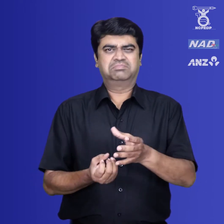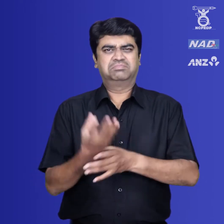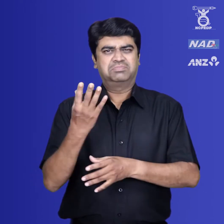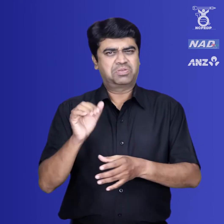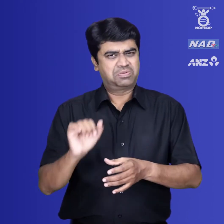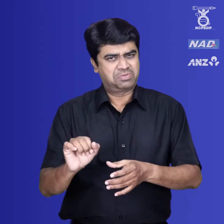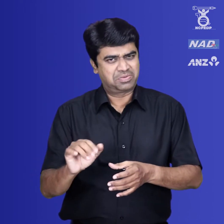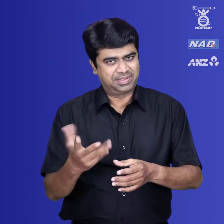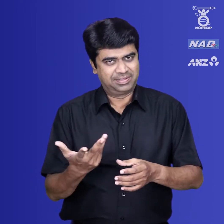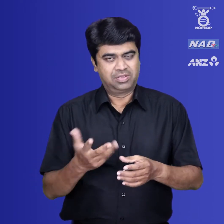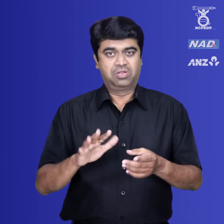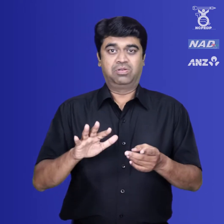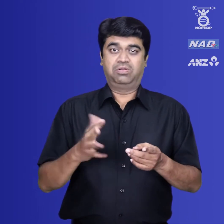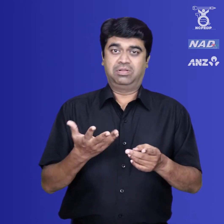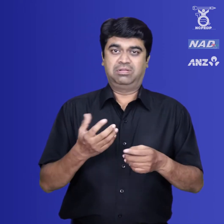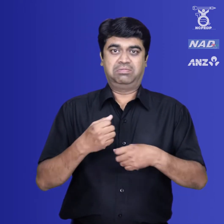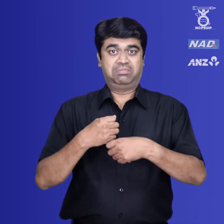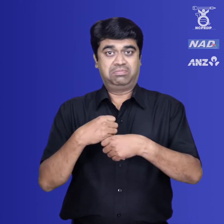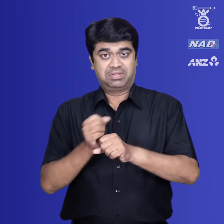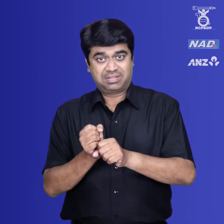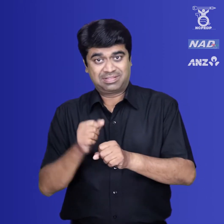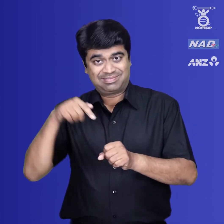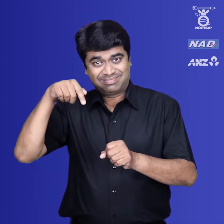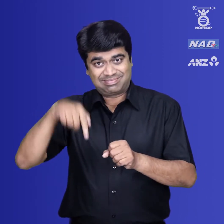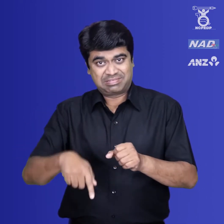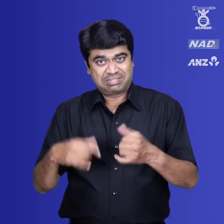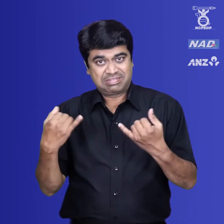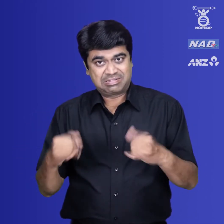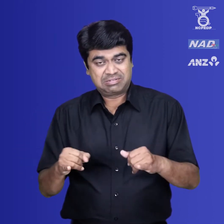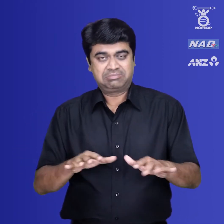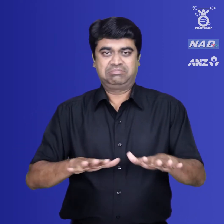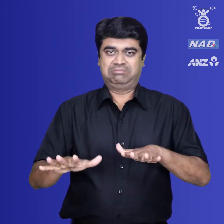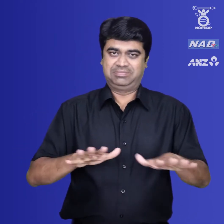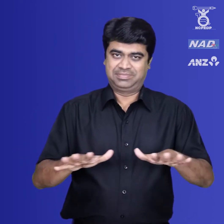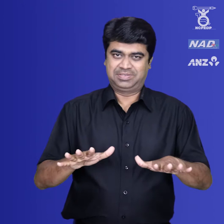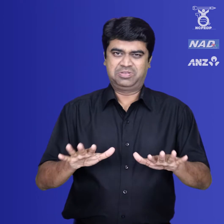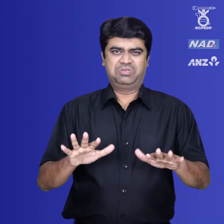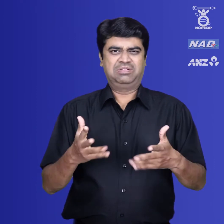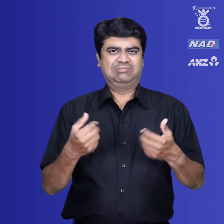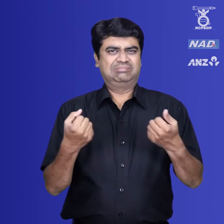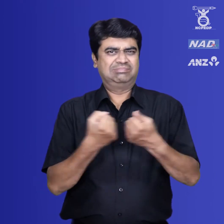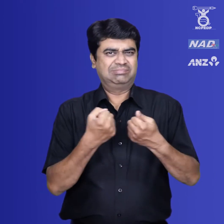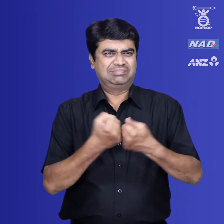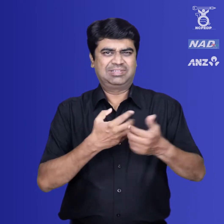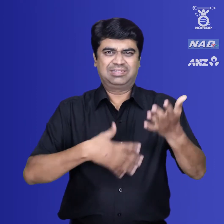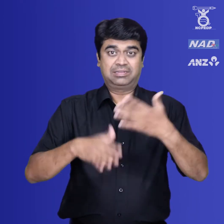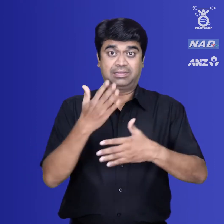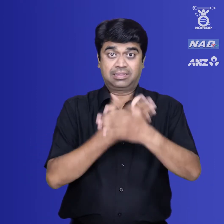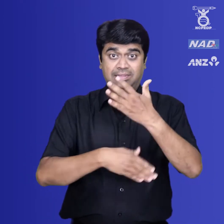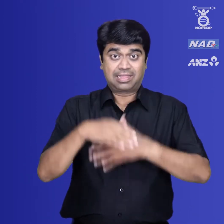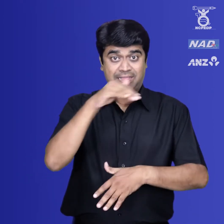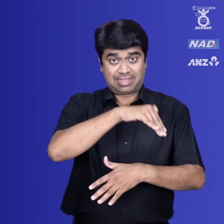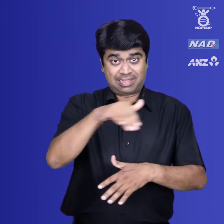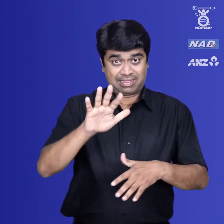Support during natural or man-made disasters and in areas of conflict.